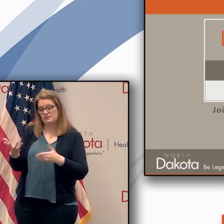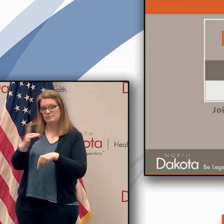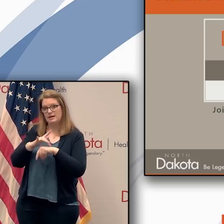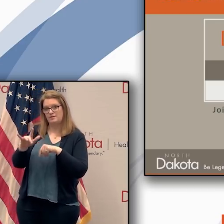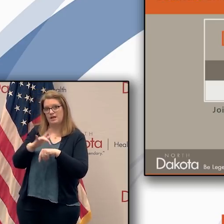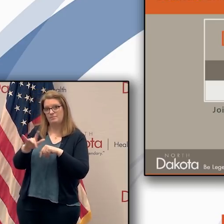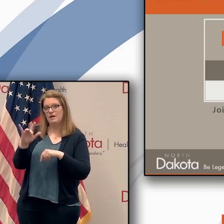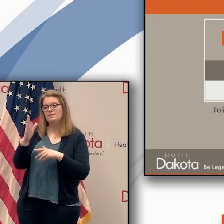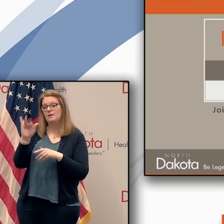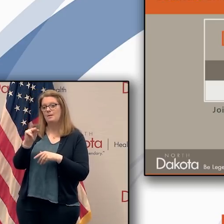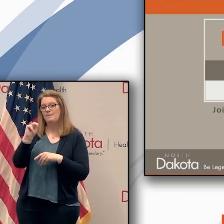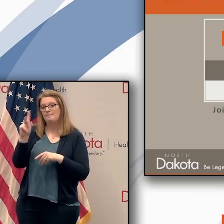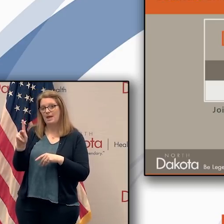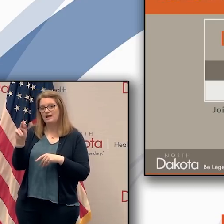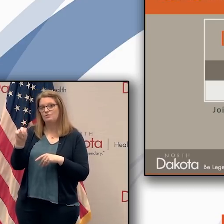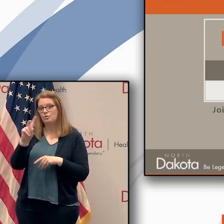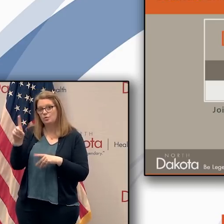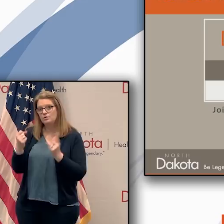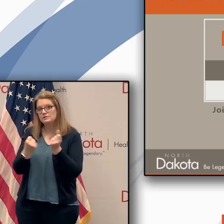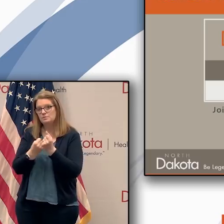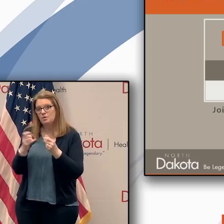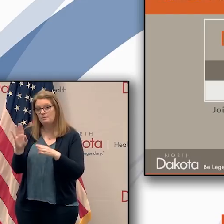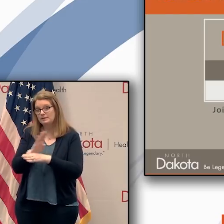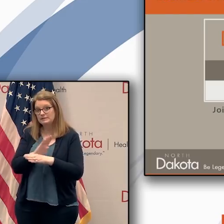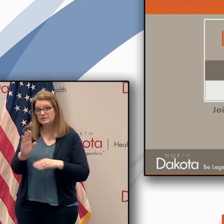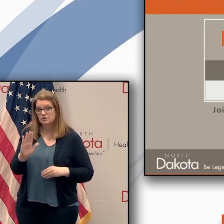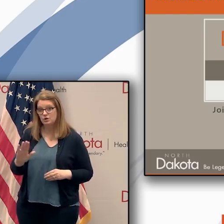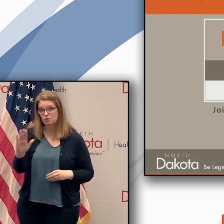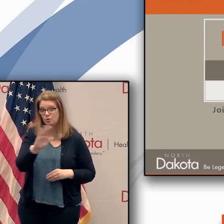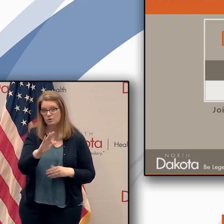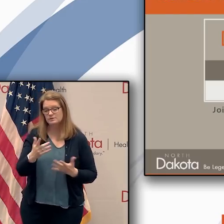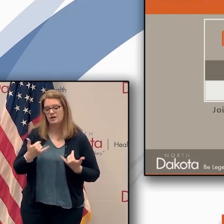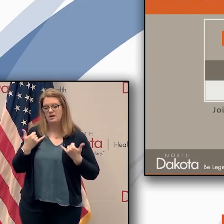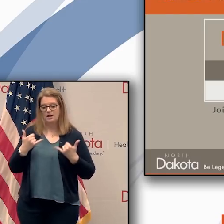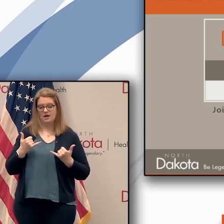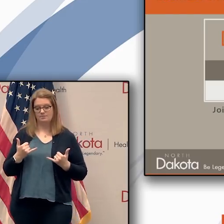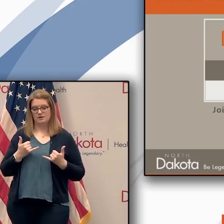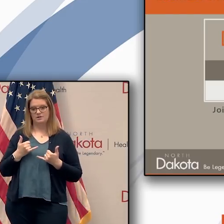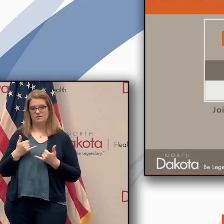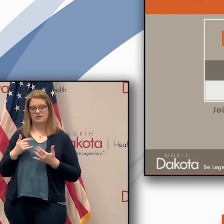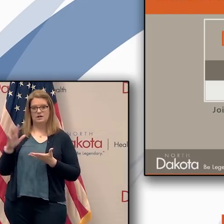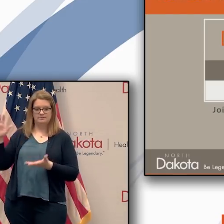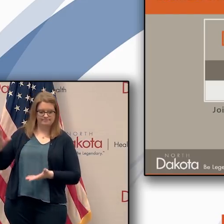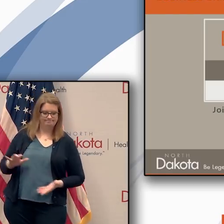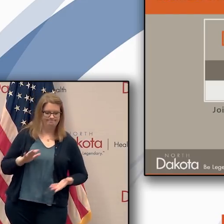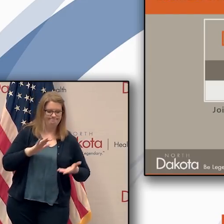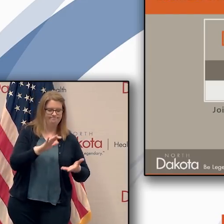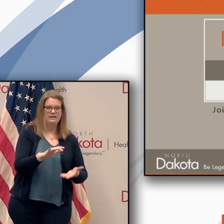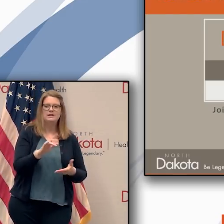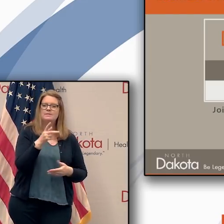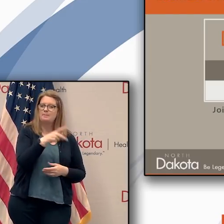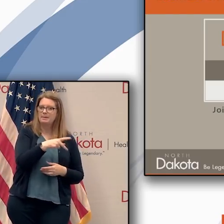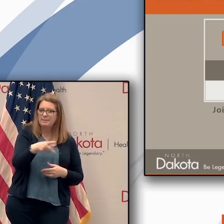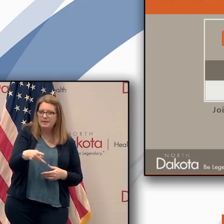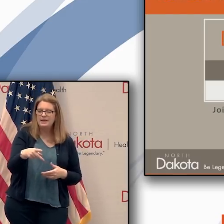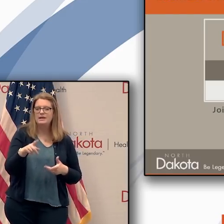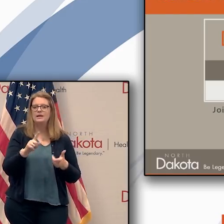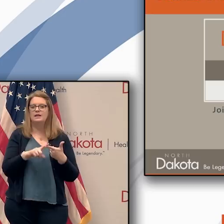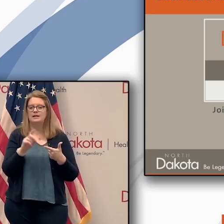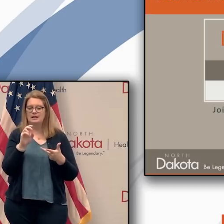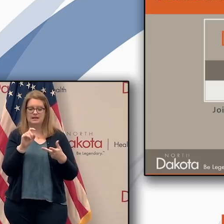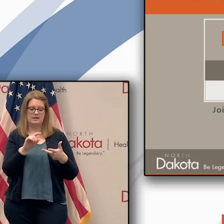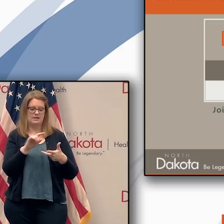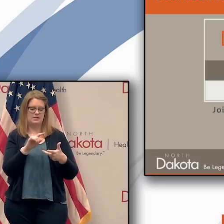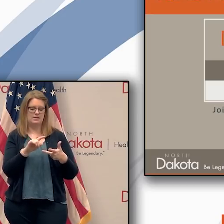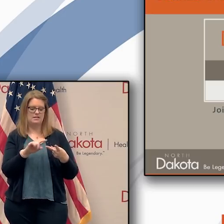the Bank of North Dakota to support your business, updates on the refunded Paycheck Protection Program, and